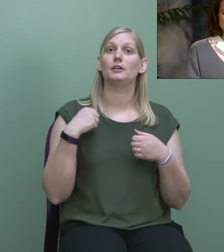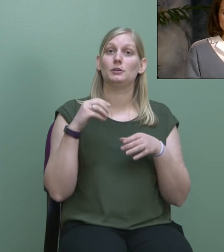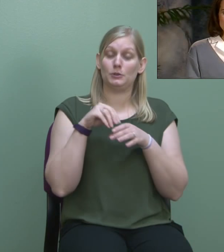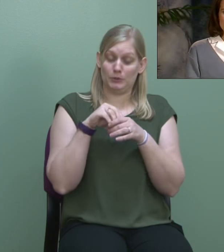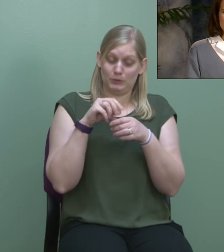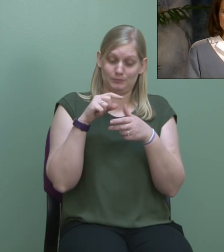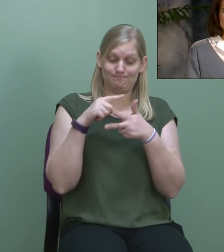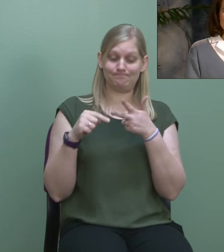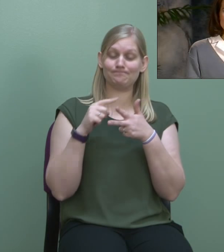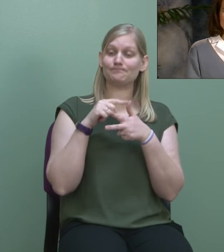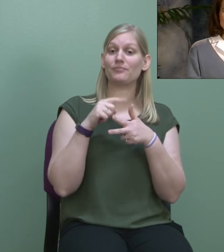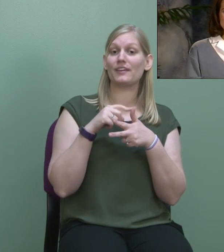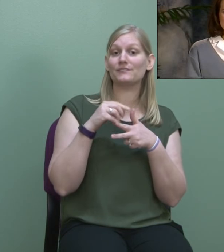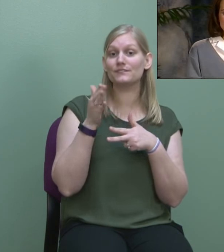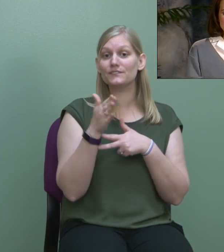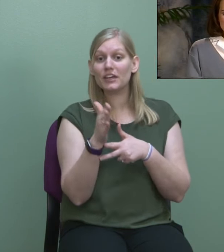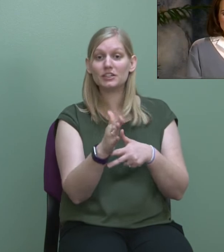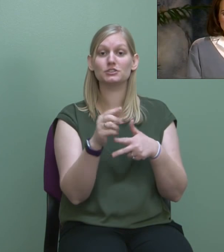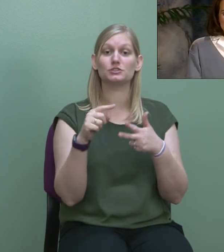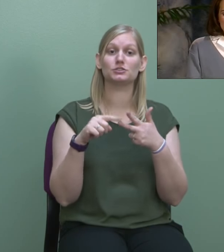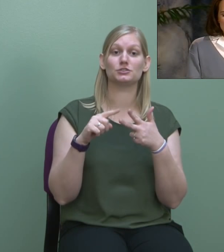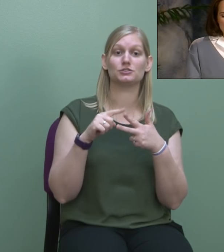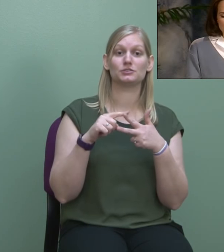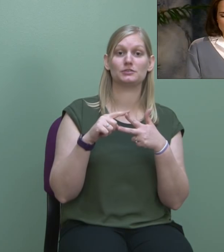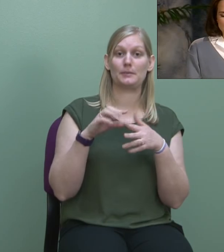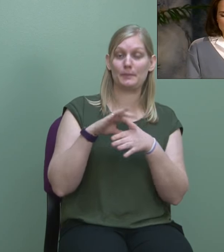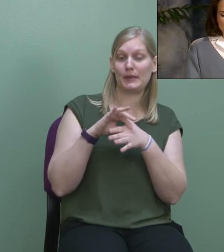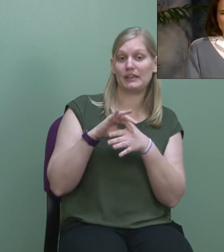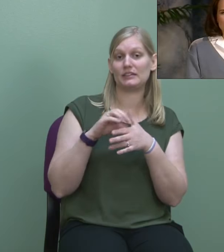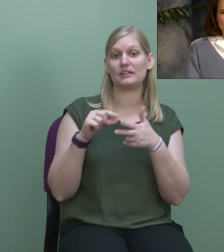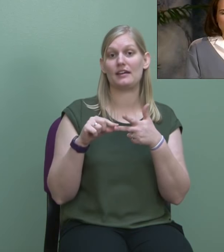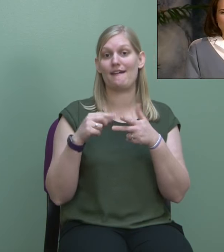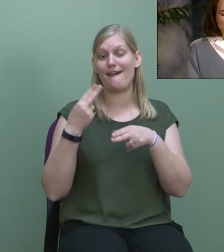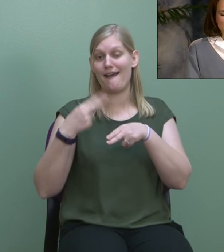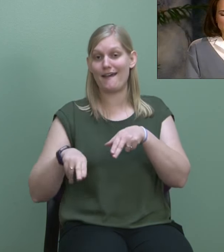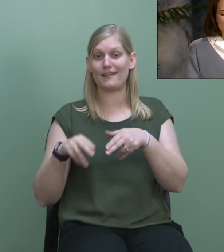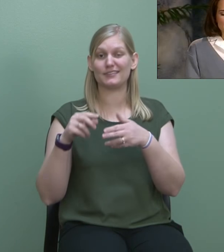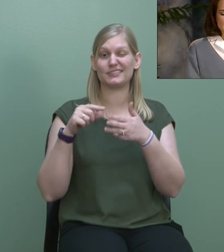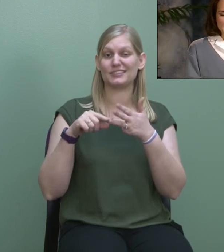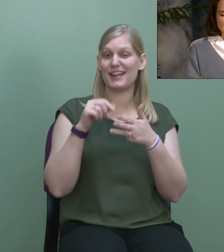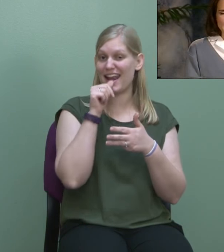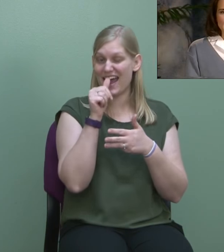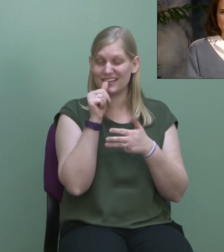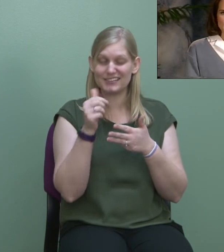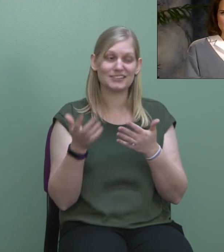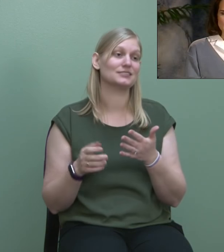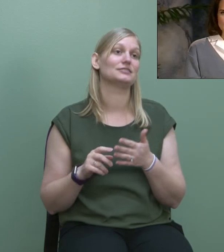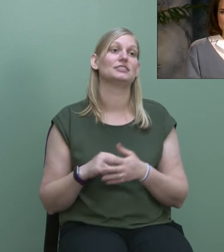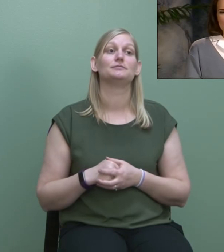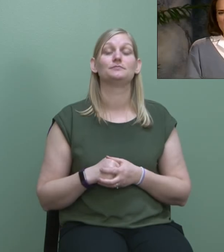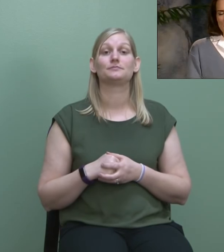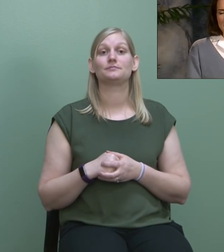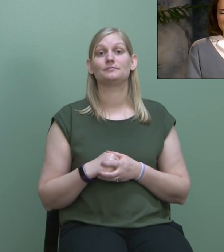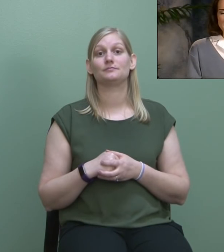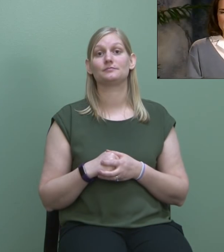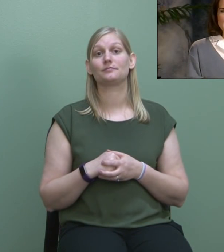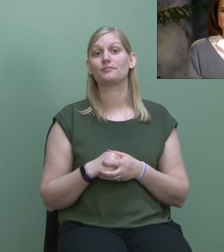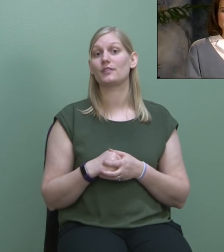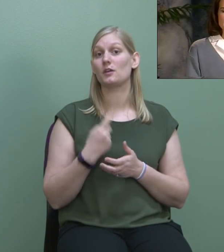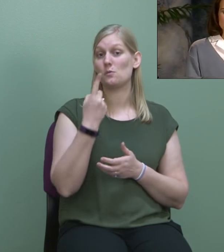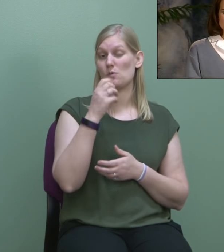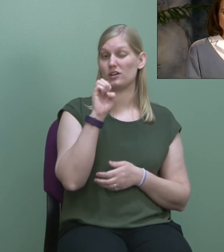dried beans, eggs, and nuts. In this area, a serving of meat equals about